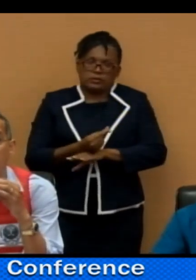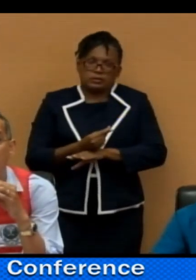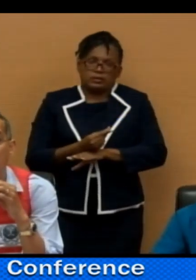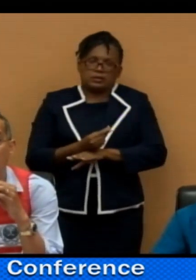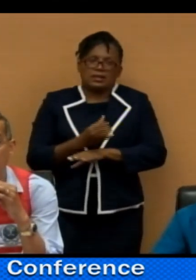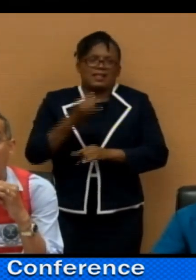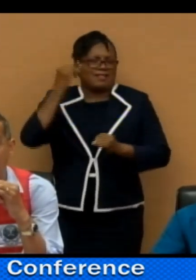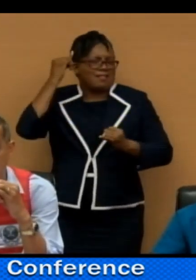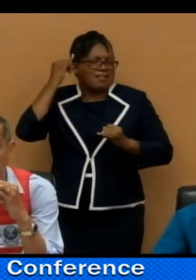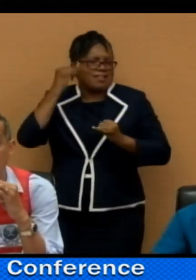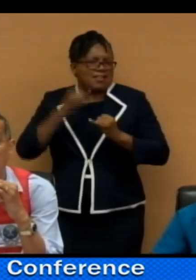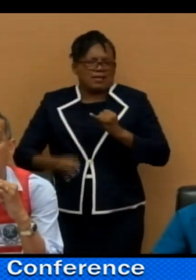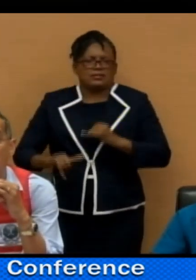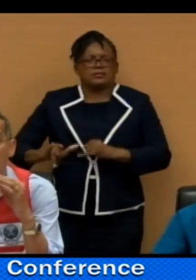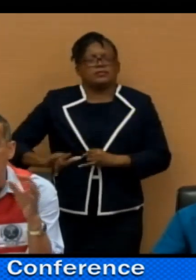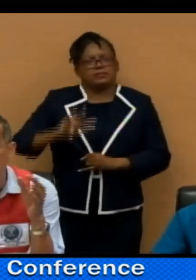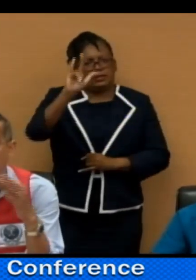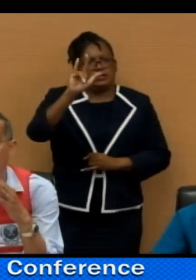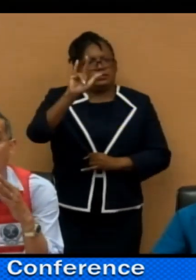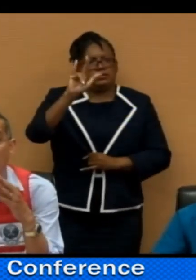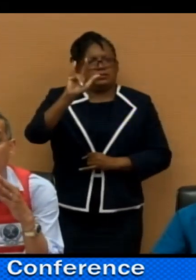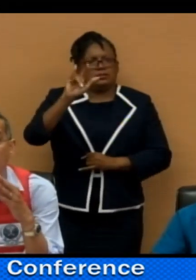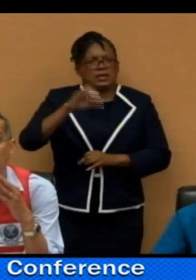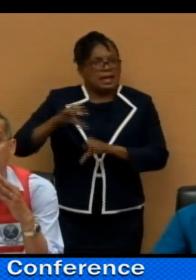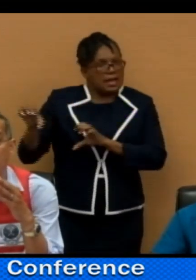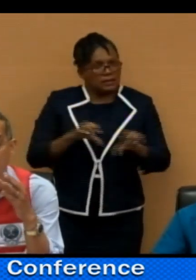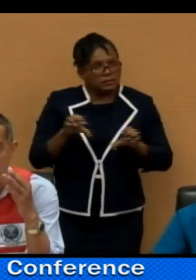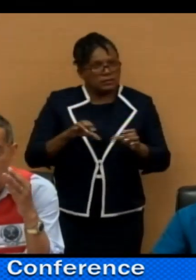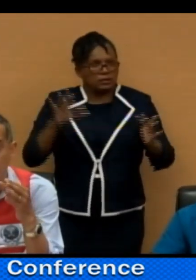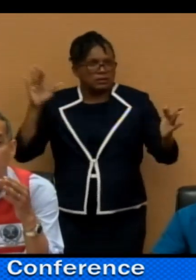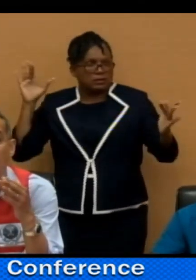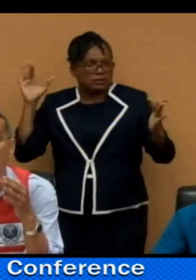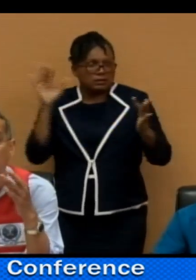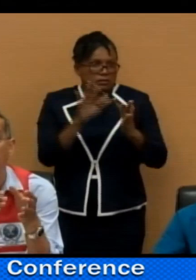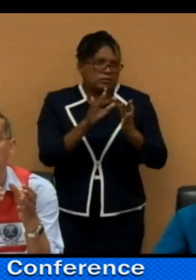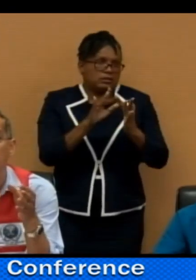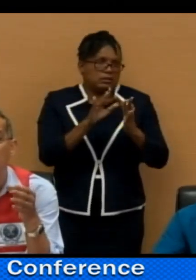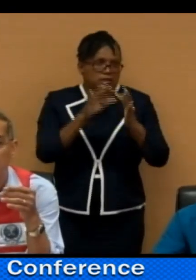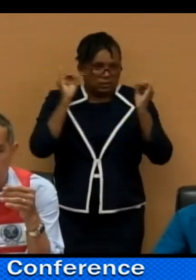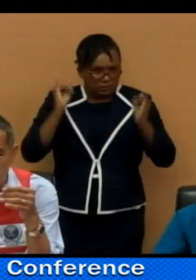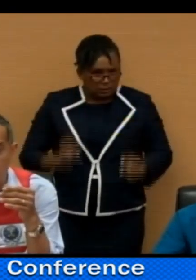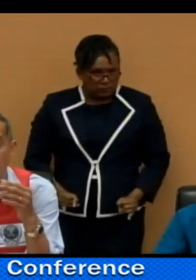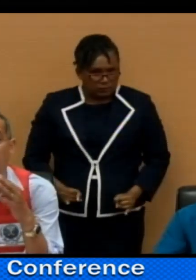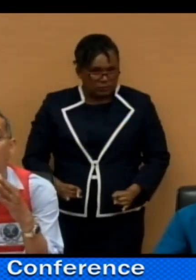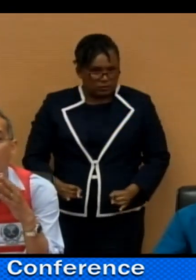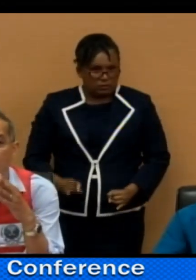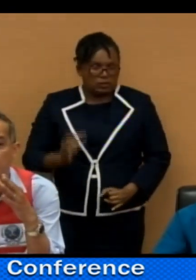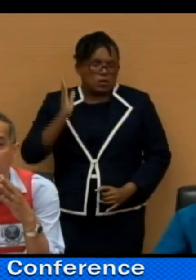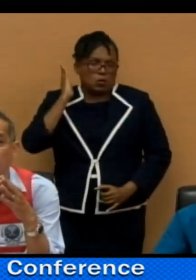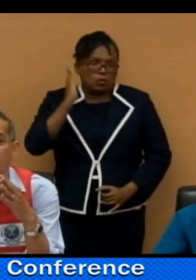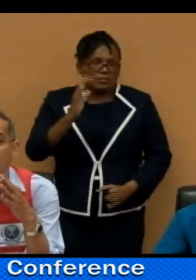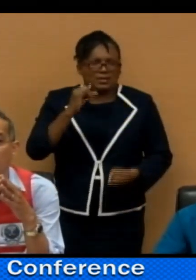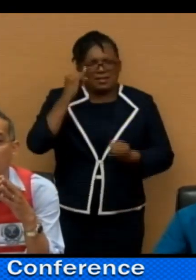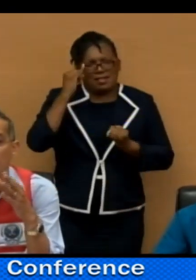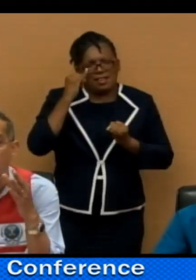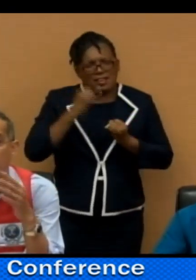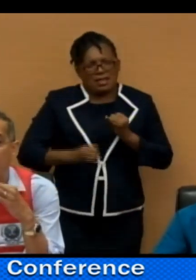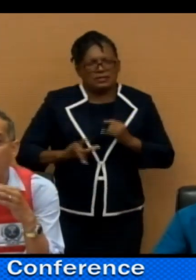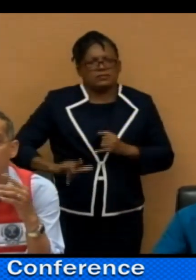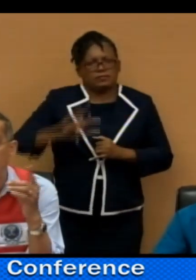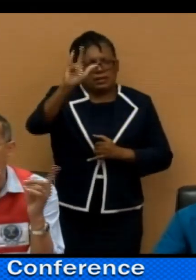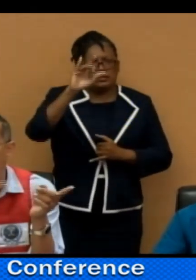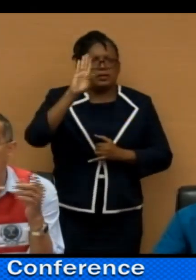last flight, and they actively contacted all of their individuals and also told us this would be their last flight. The